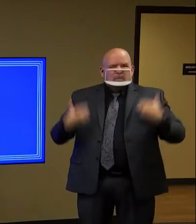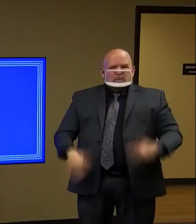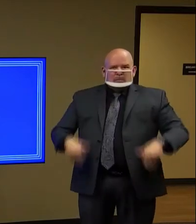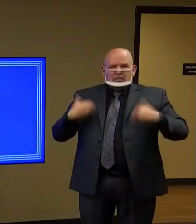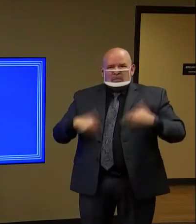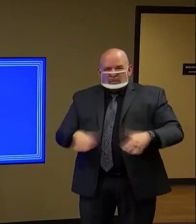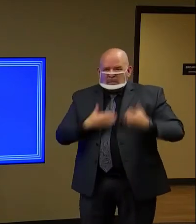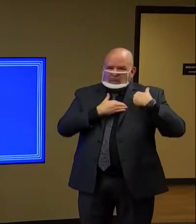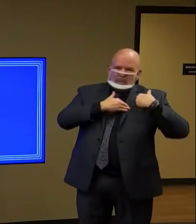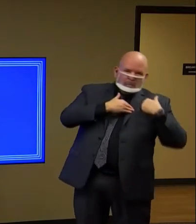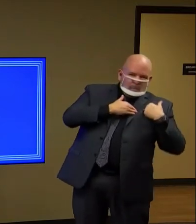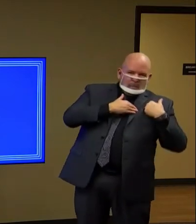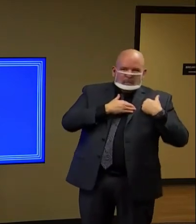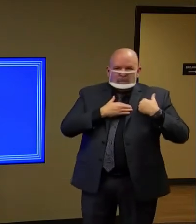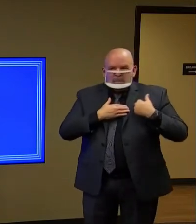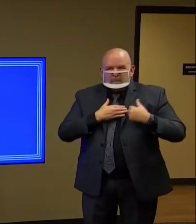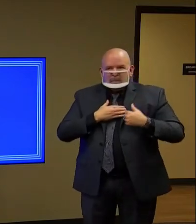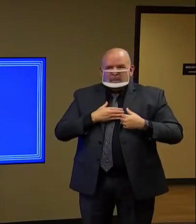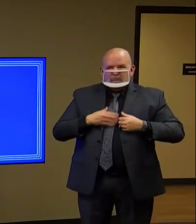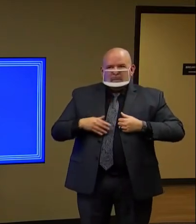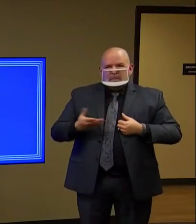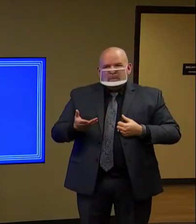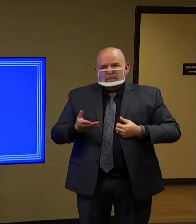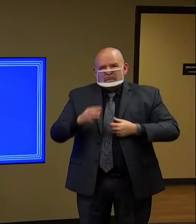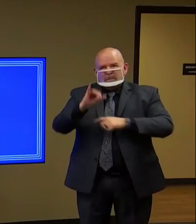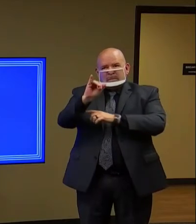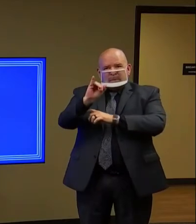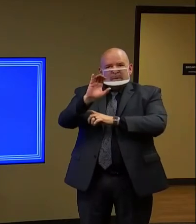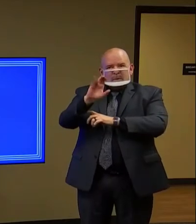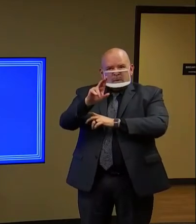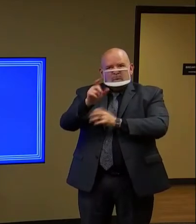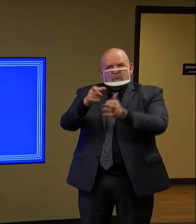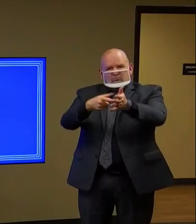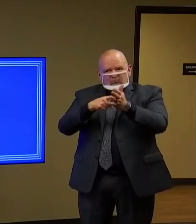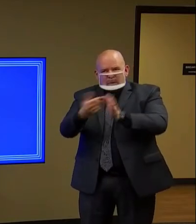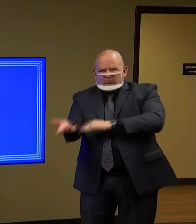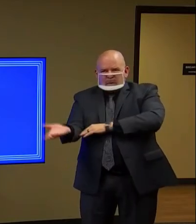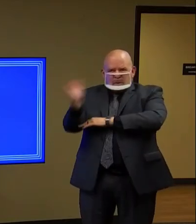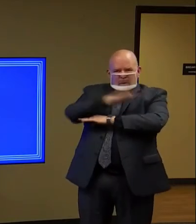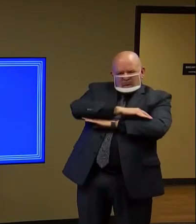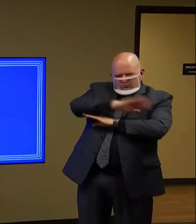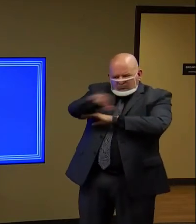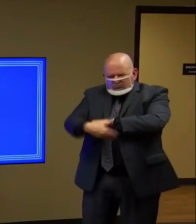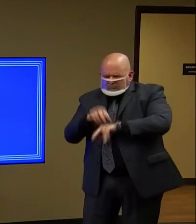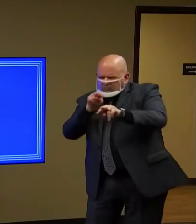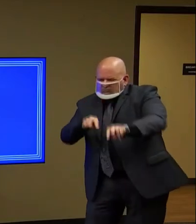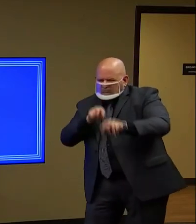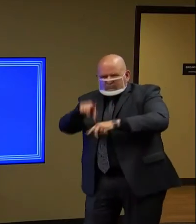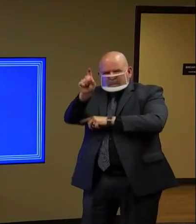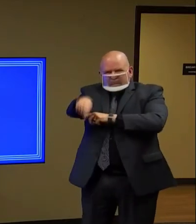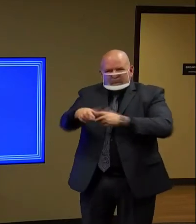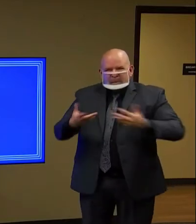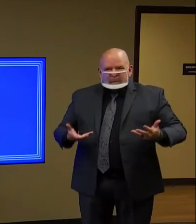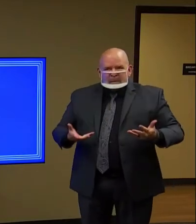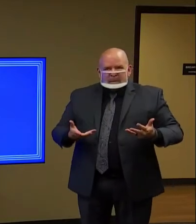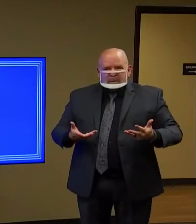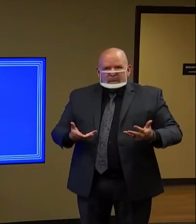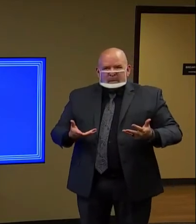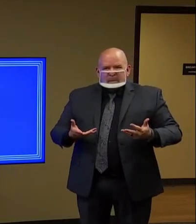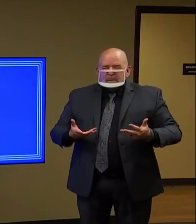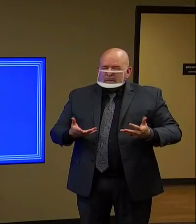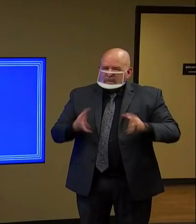help for that very sick ICU patient. And as we talked about earlier, there